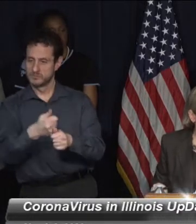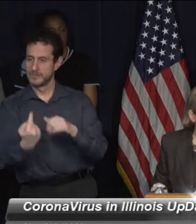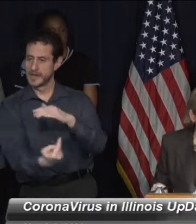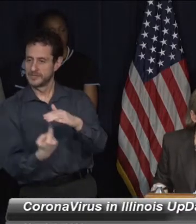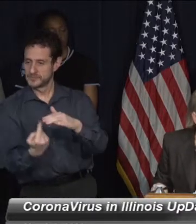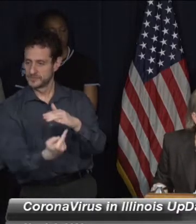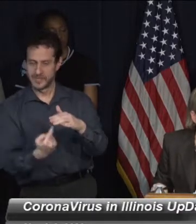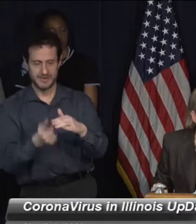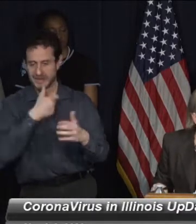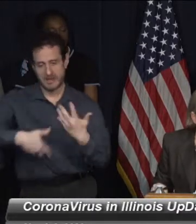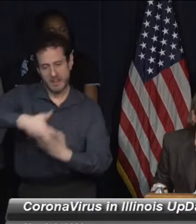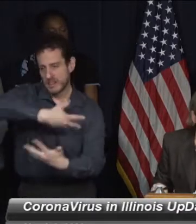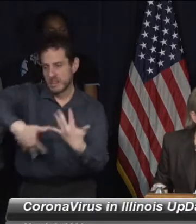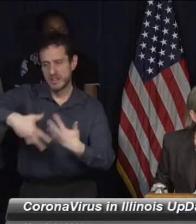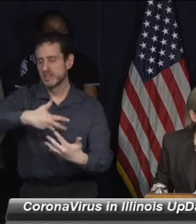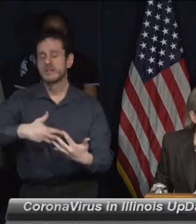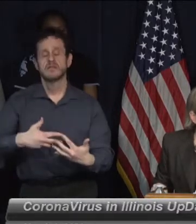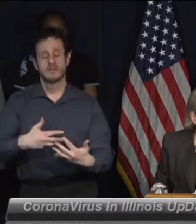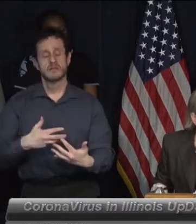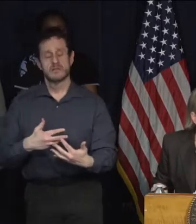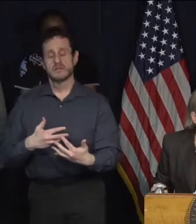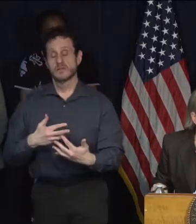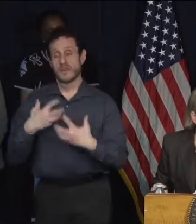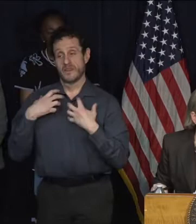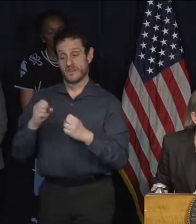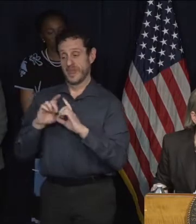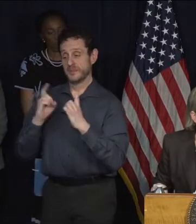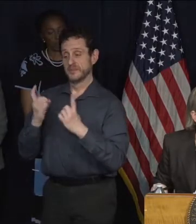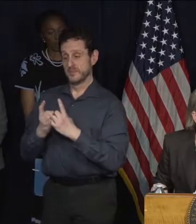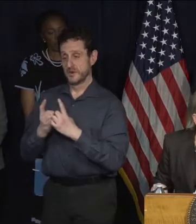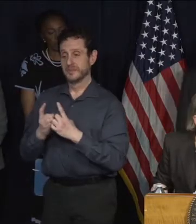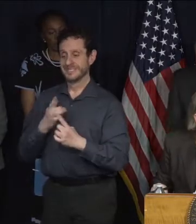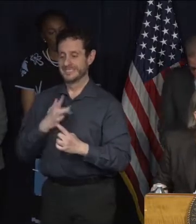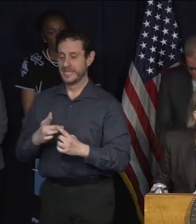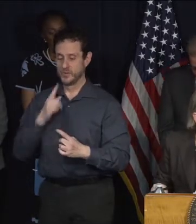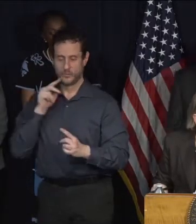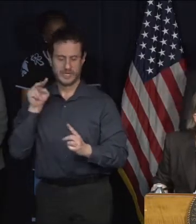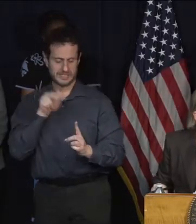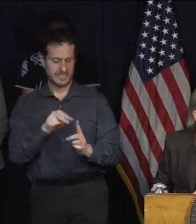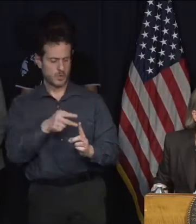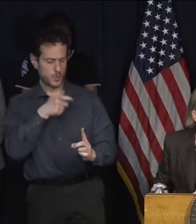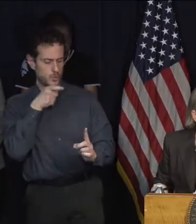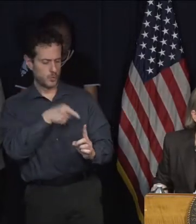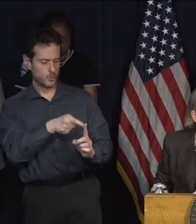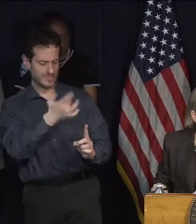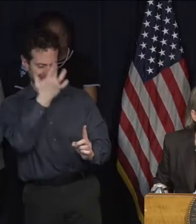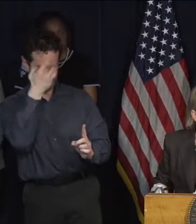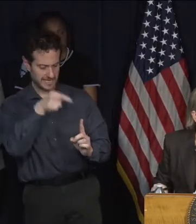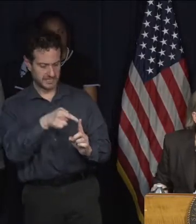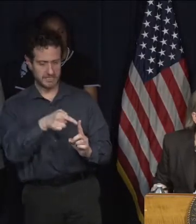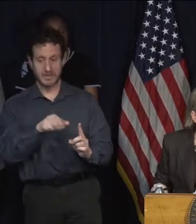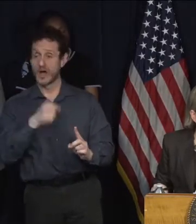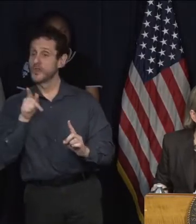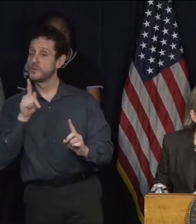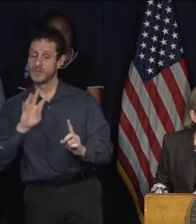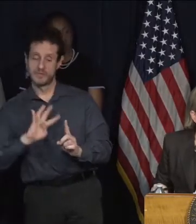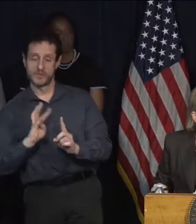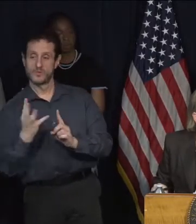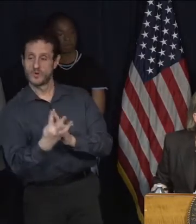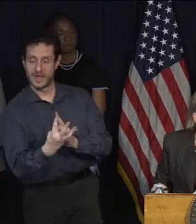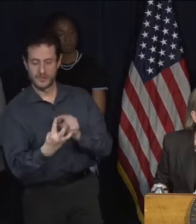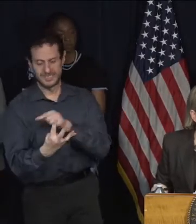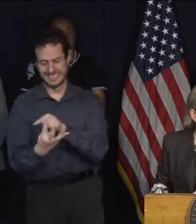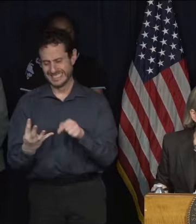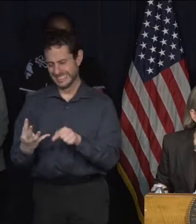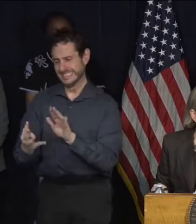these cases, and for every case, this is what the health departments do. We look at who is around these individuals, we have them isolate,